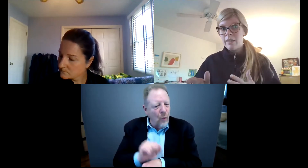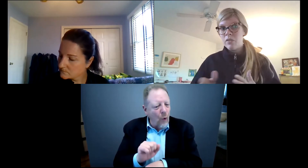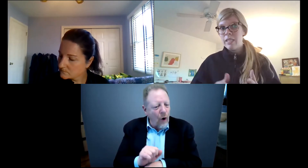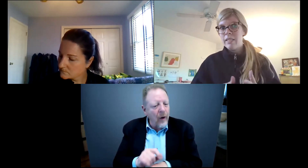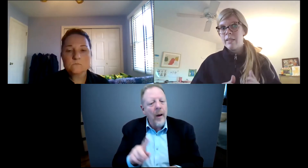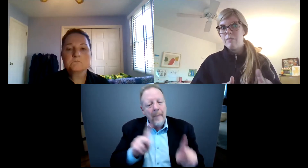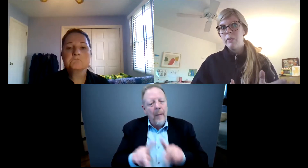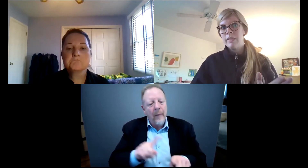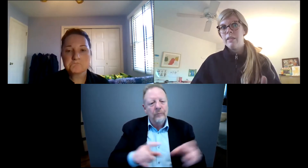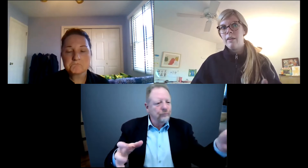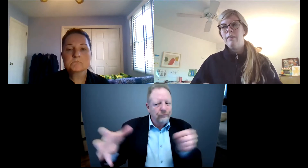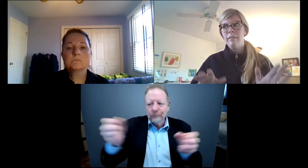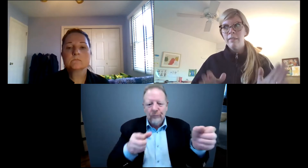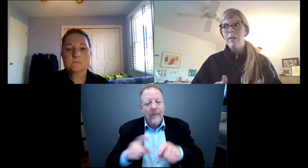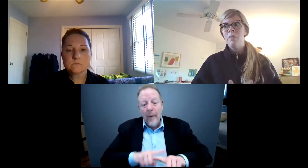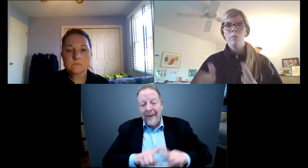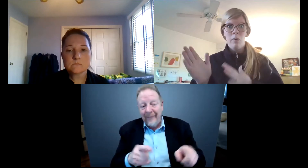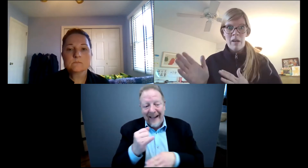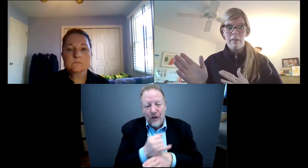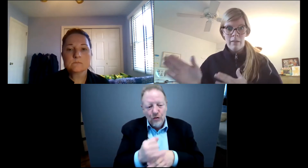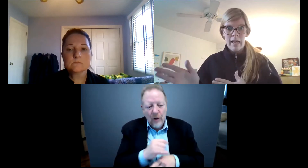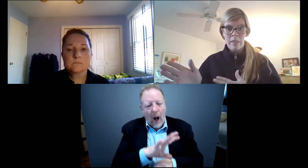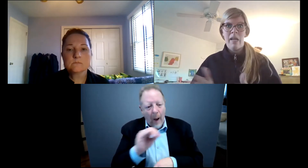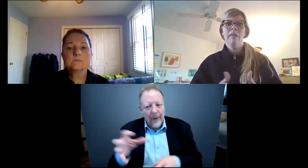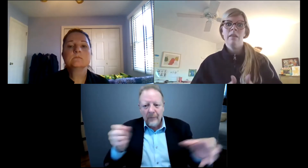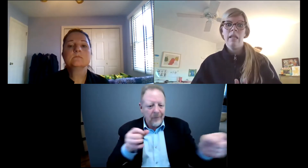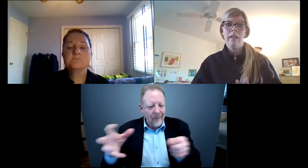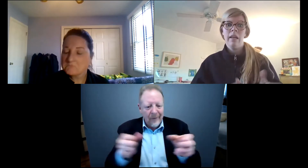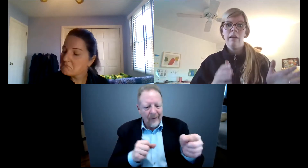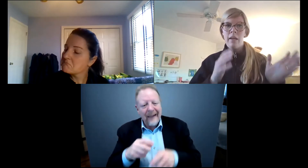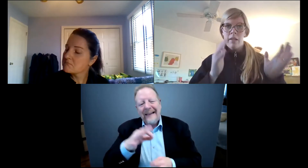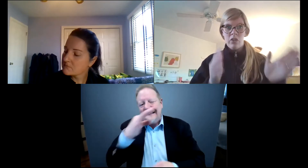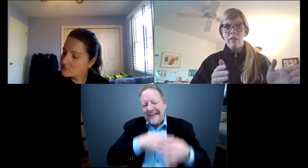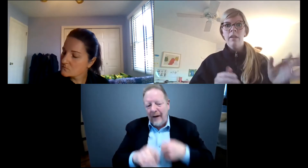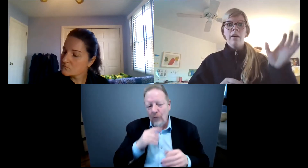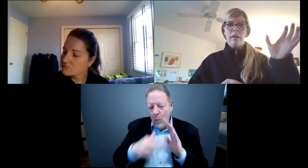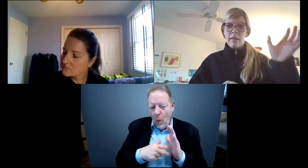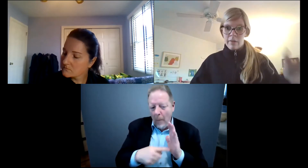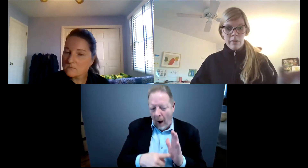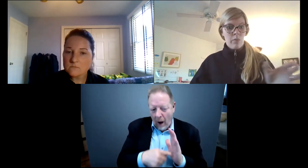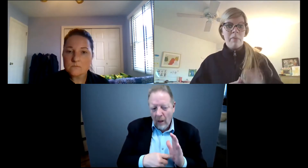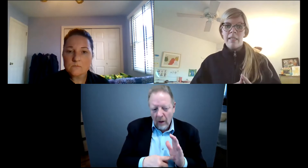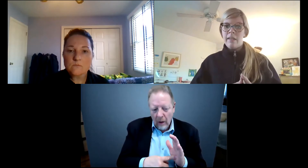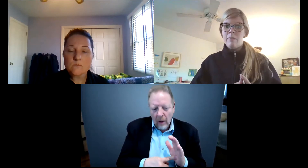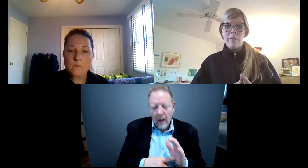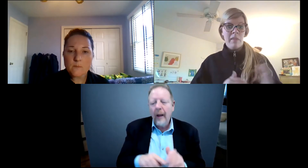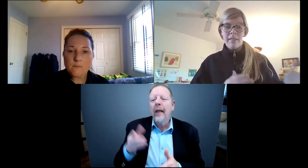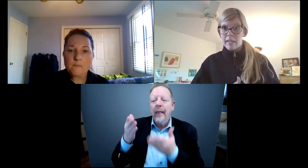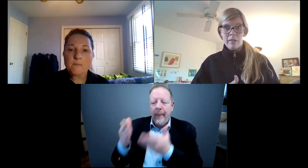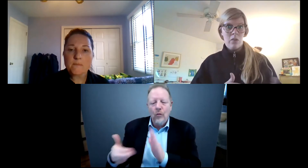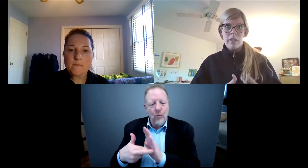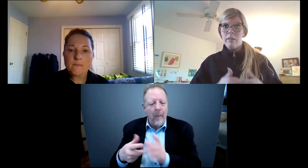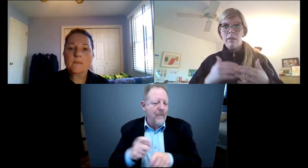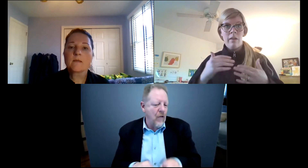various industries instead of focusing on, the role model aspect, looking at like just here's a representative from